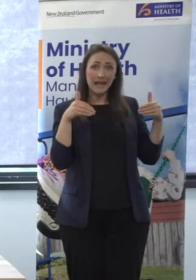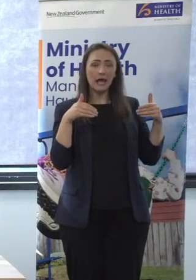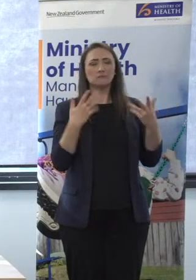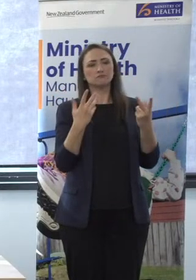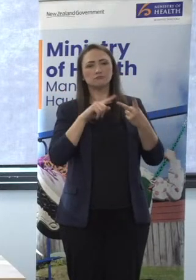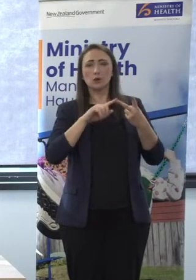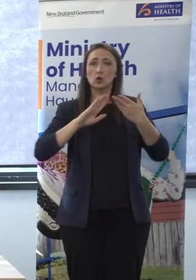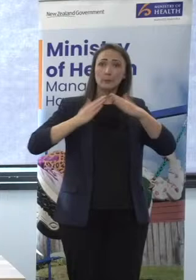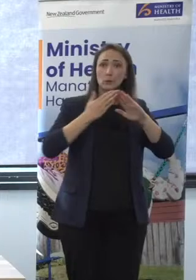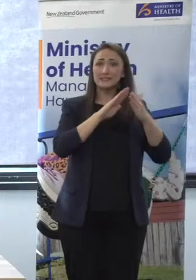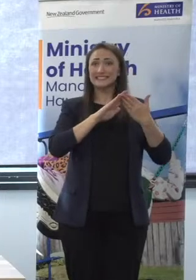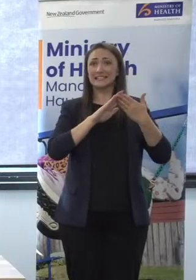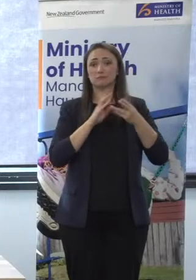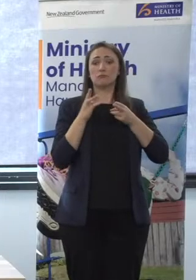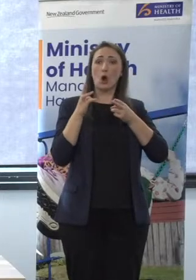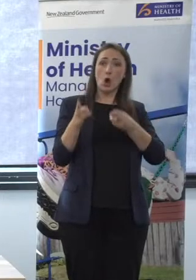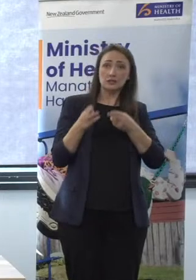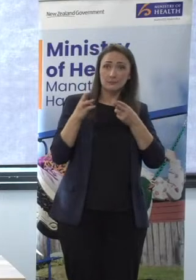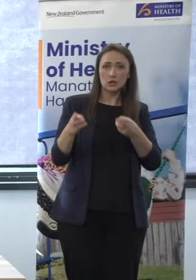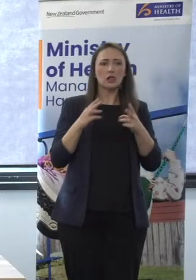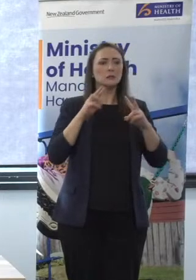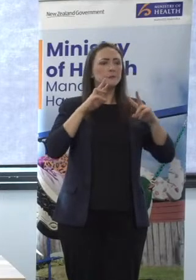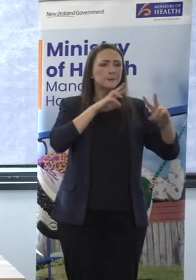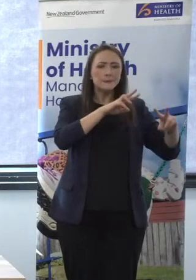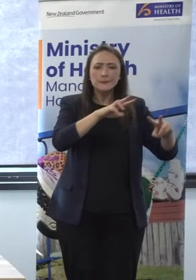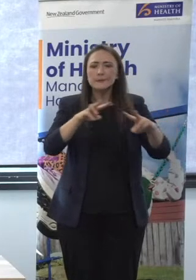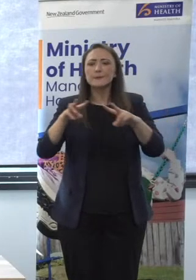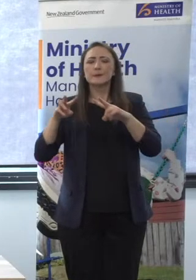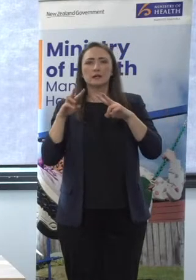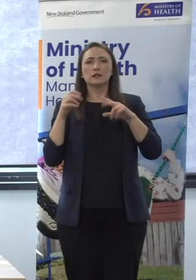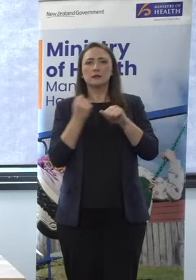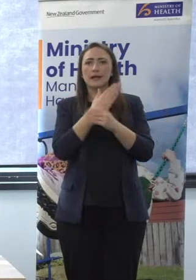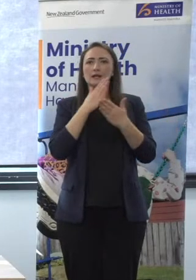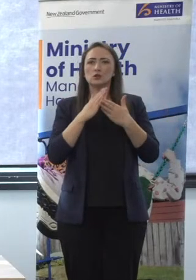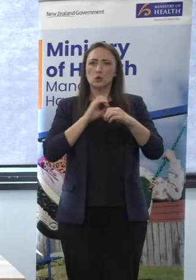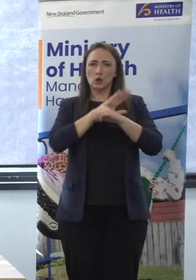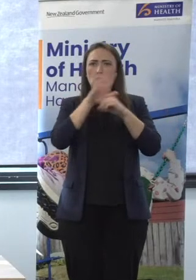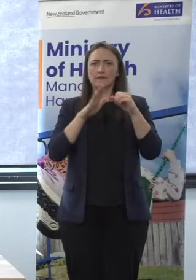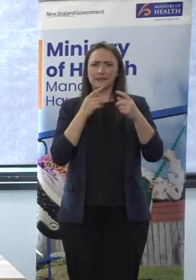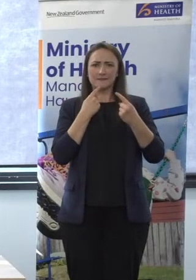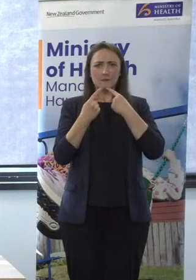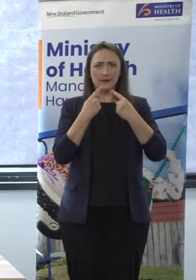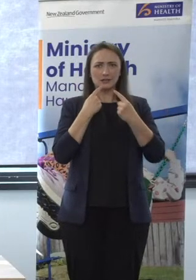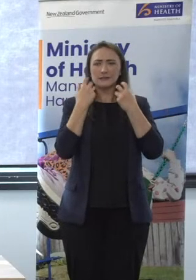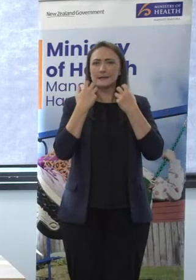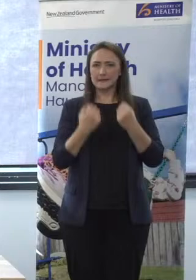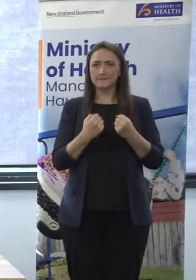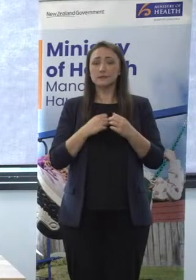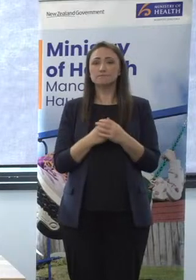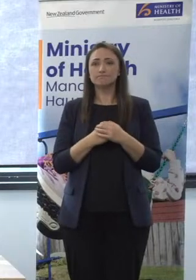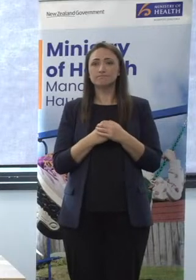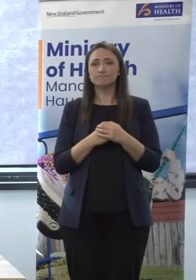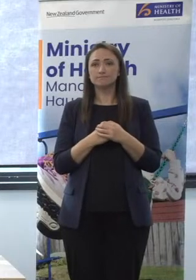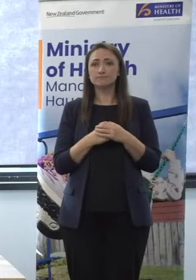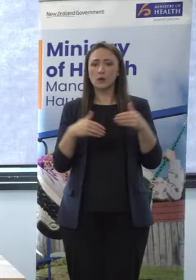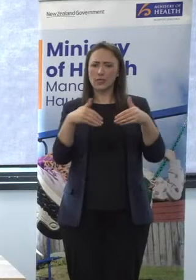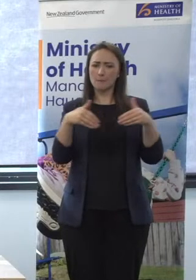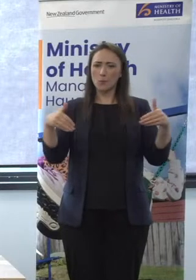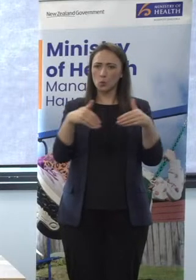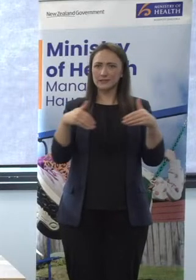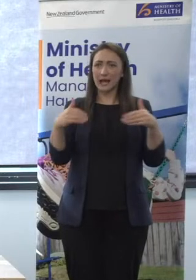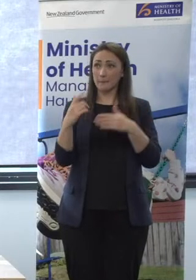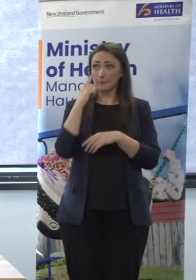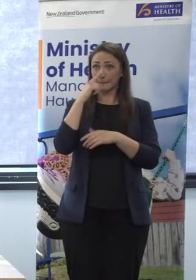our hospitals. And surveillance of each of these settings has different goals. So at the border we need information primarily on